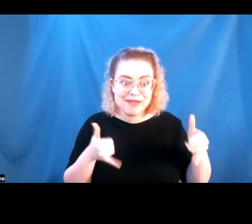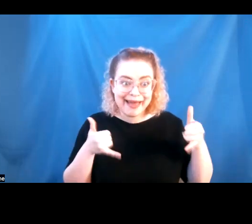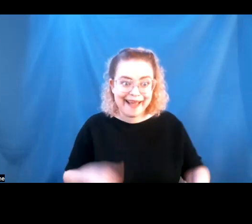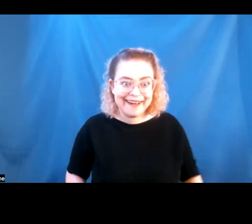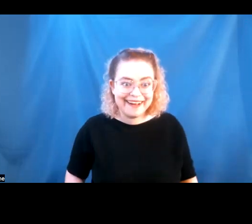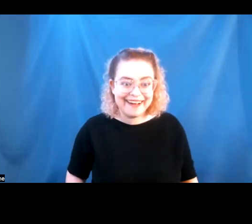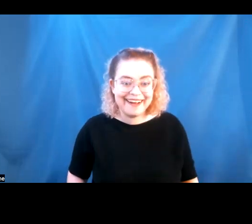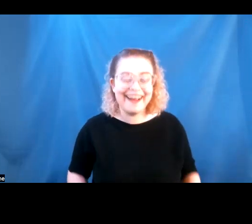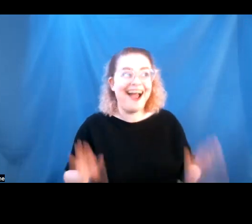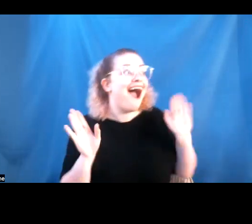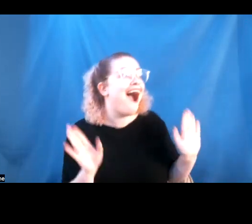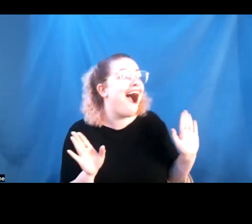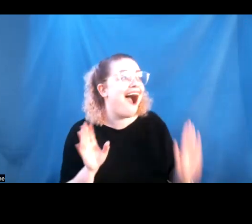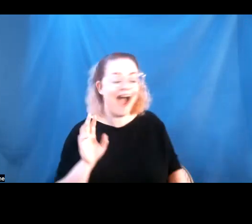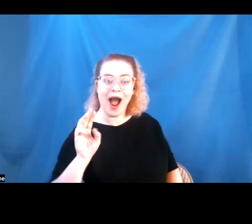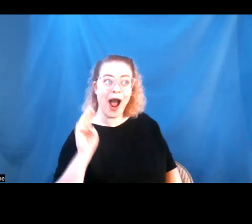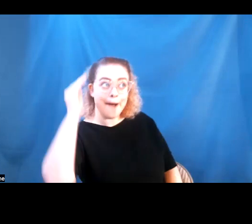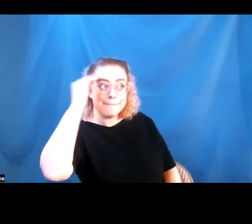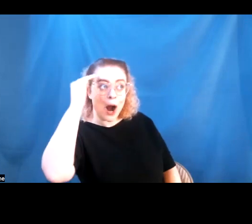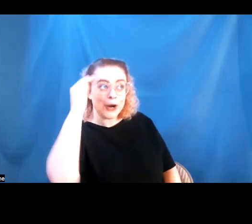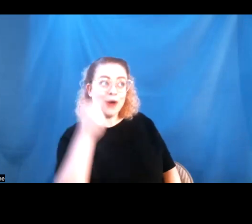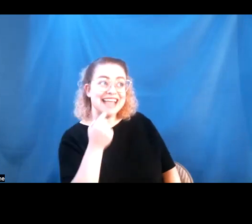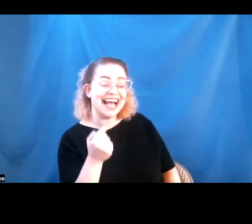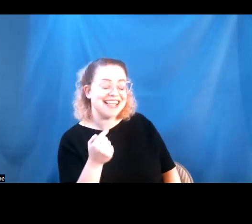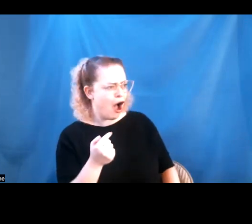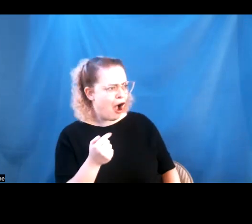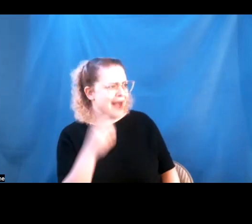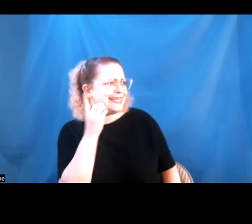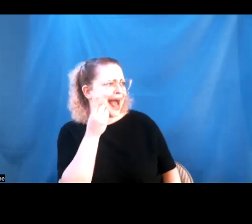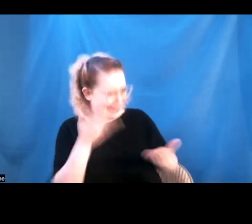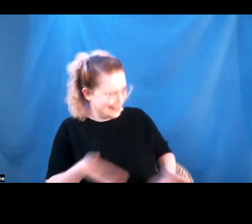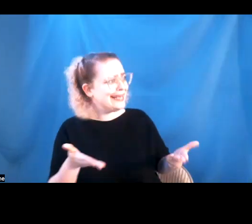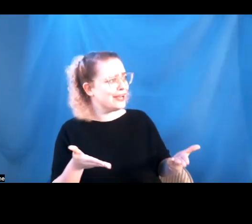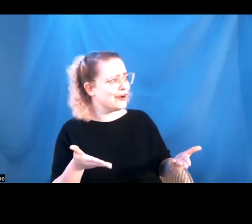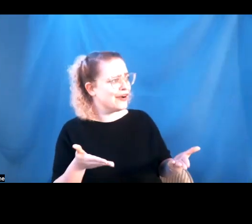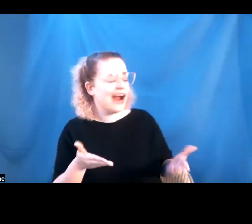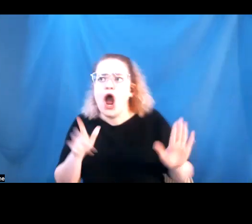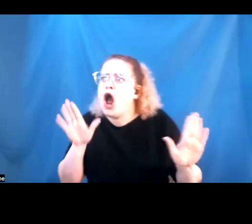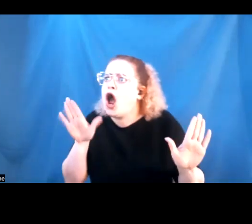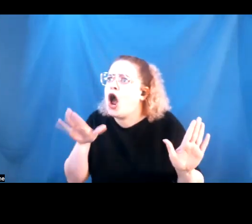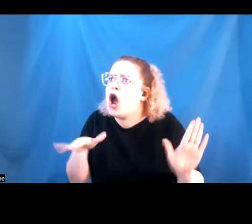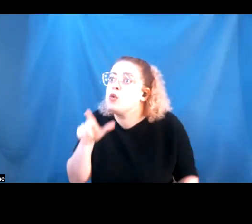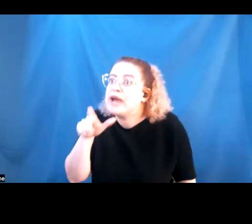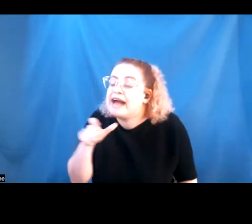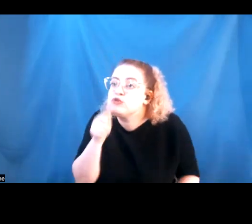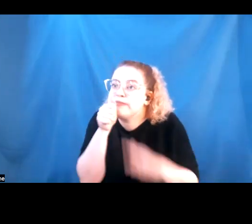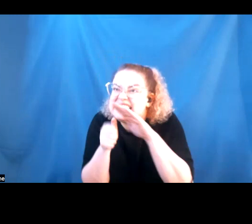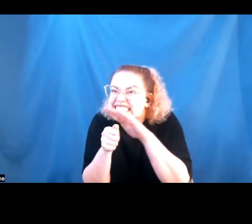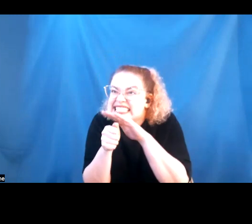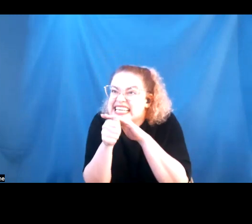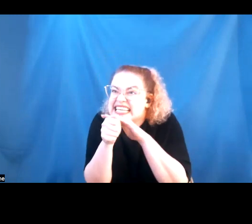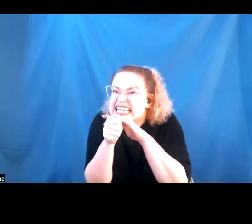Dinah's here, Marco says. Hera whispers, we have to be sneaky. I'm